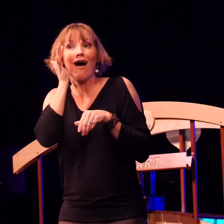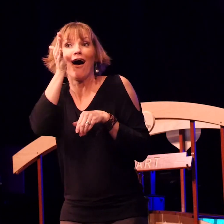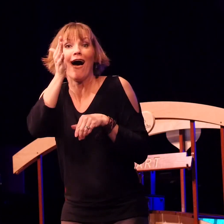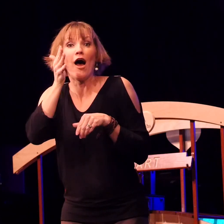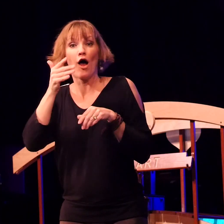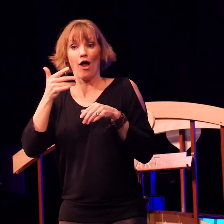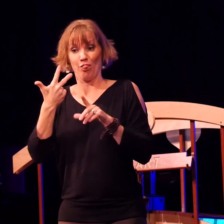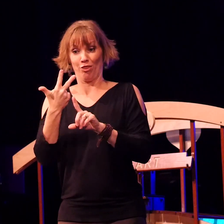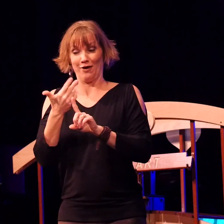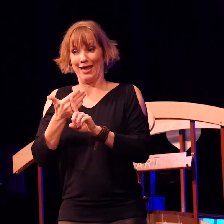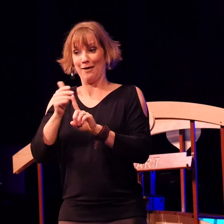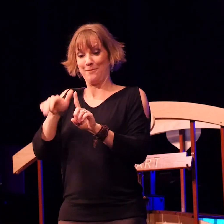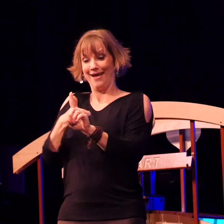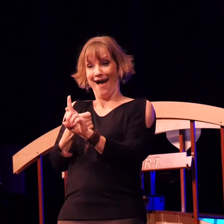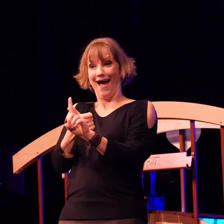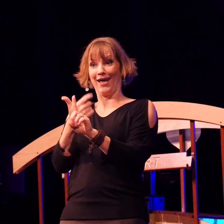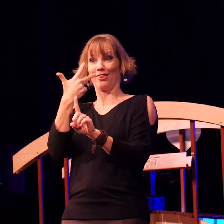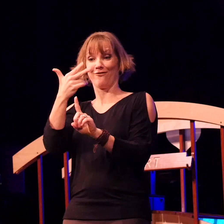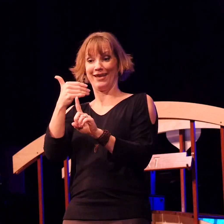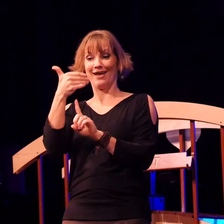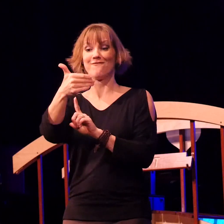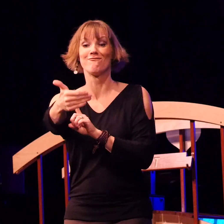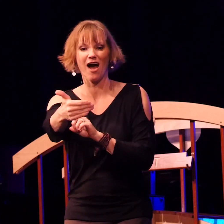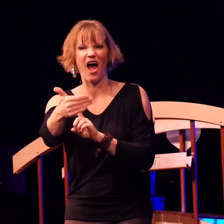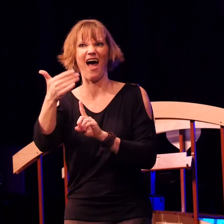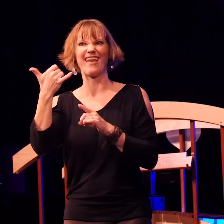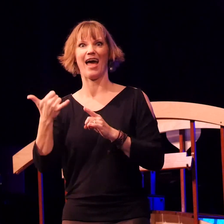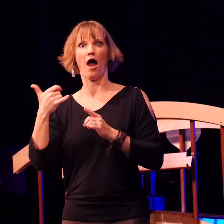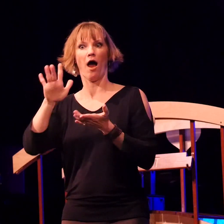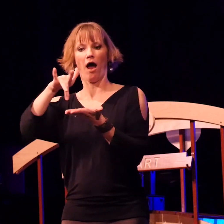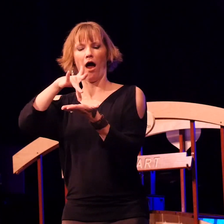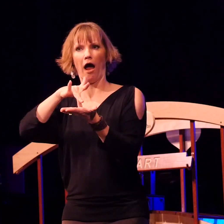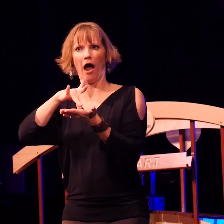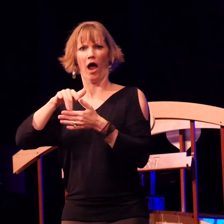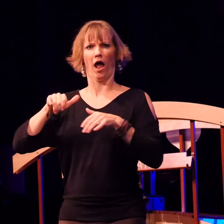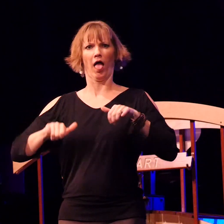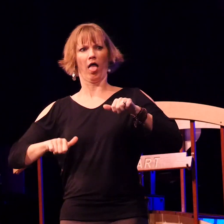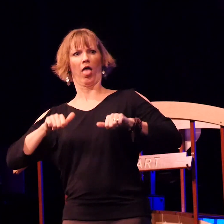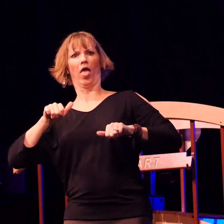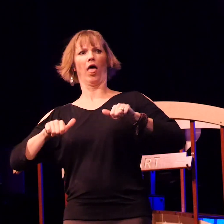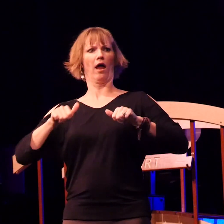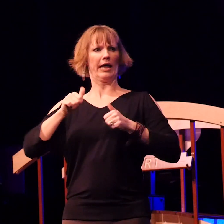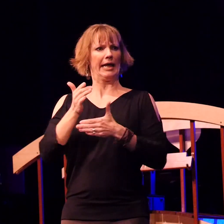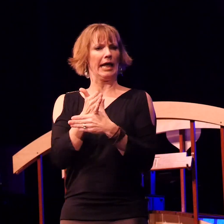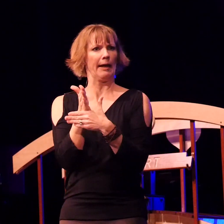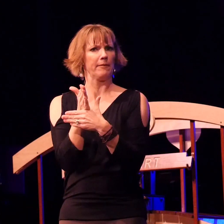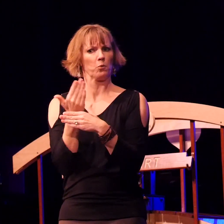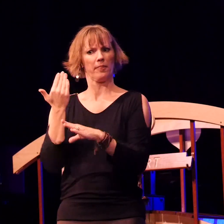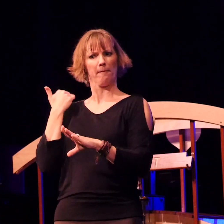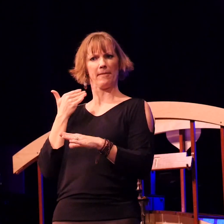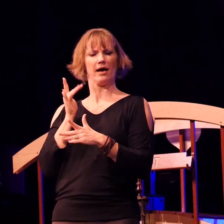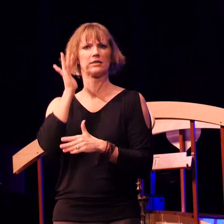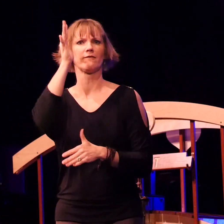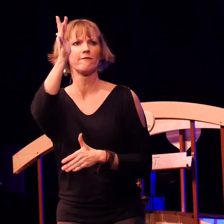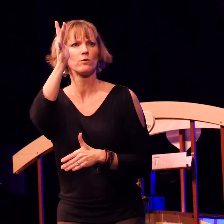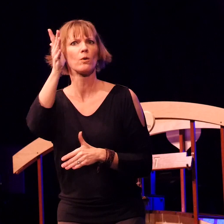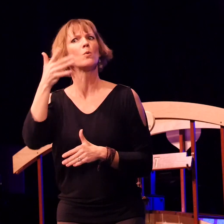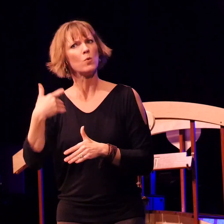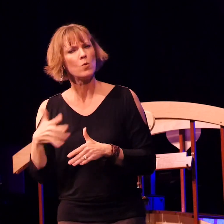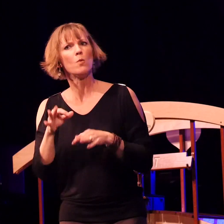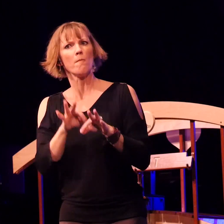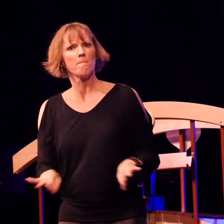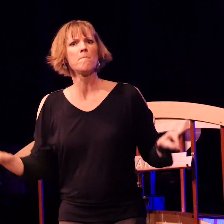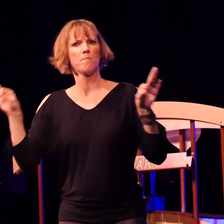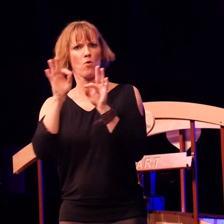3 steps behind us and 3 steps before us. But here we are perched in this precarious place in between. And I think it's a critical